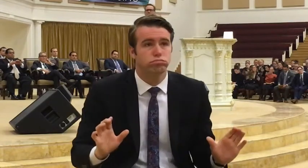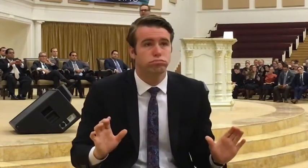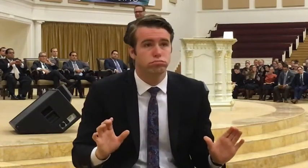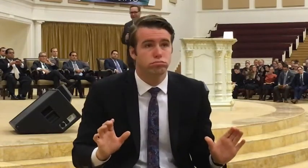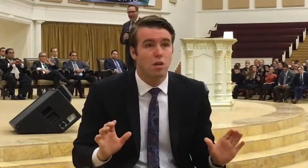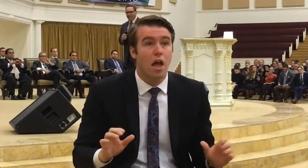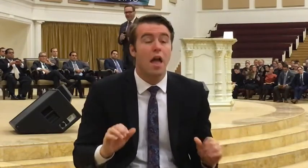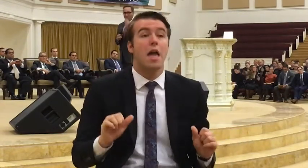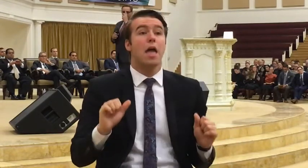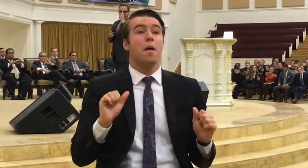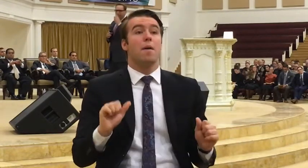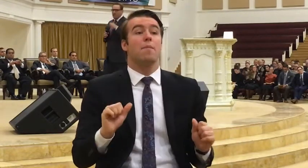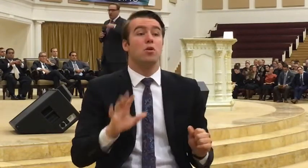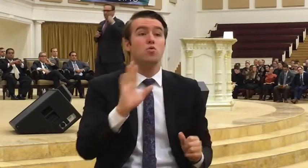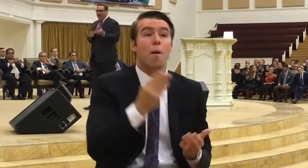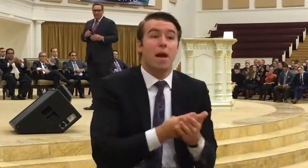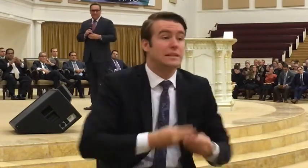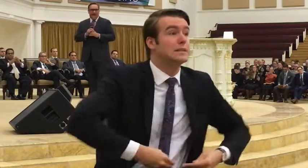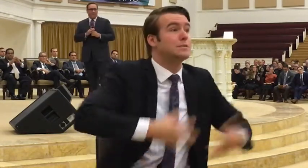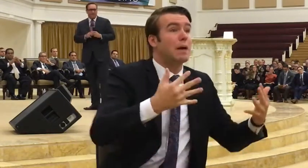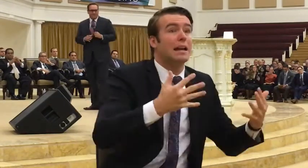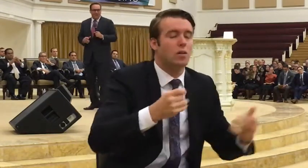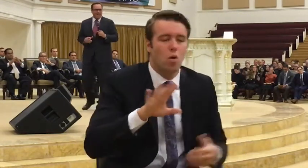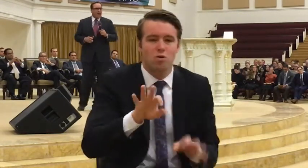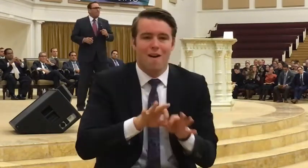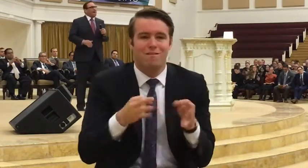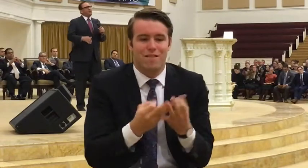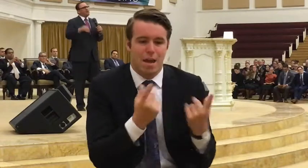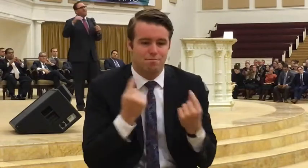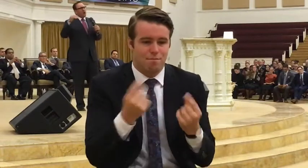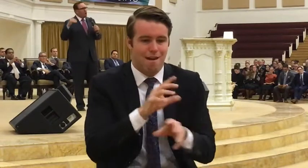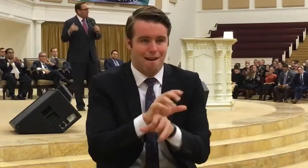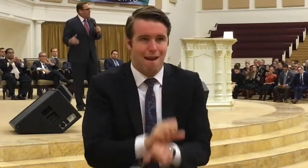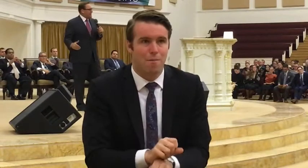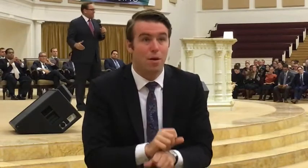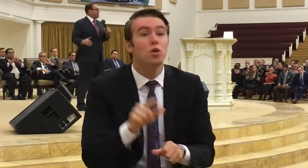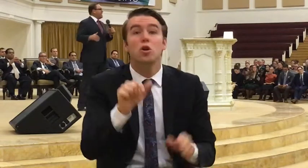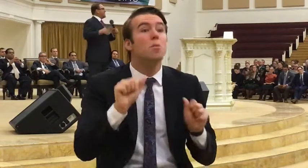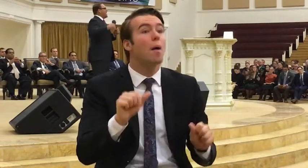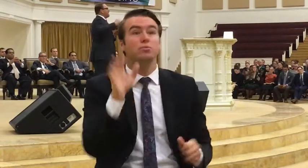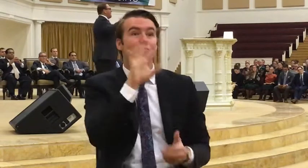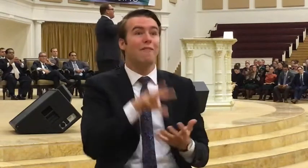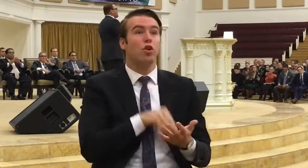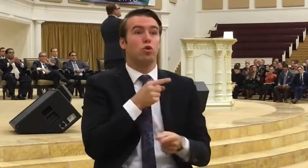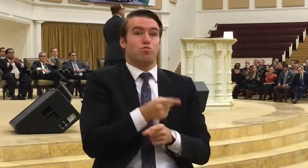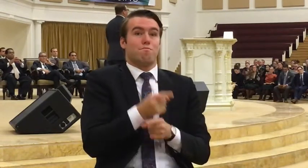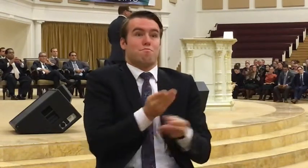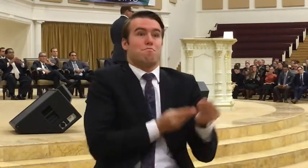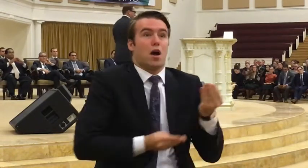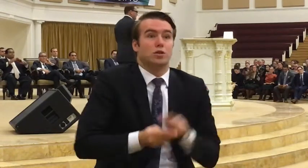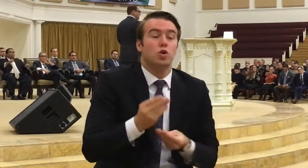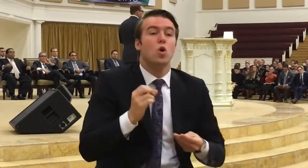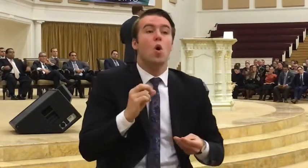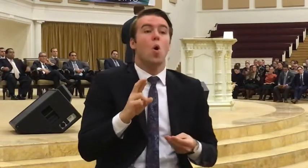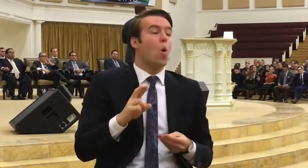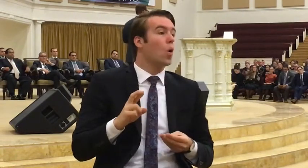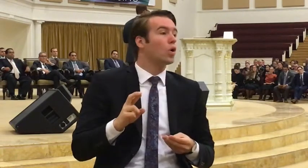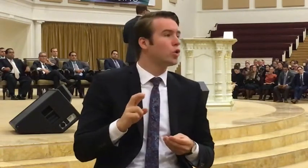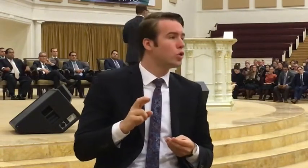your spending habits. Maybe your family's habits. Maybe you never learned to budget. Maybe you cost it.